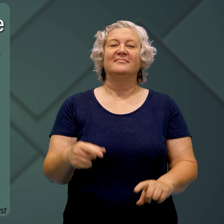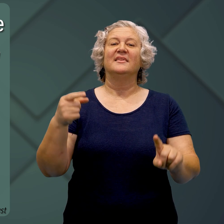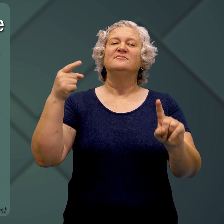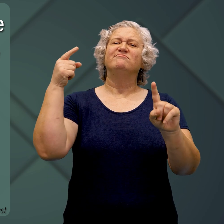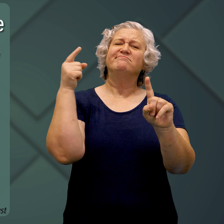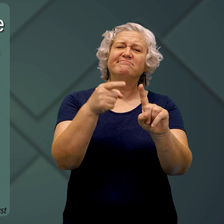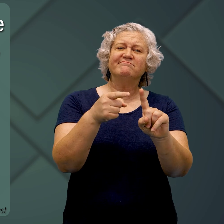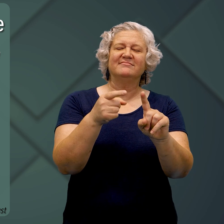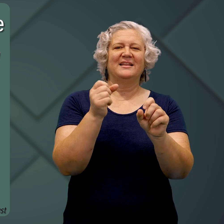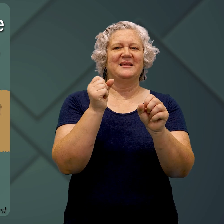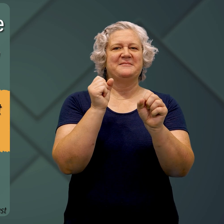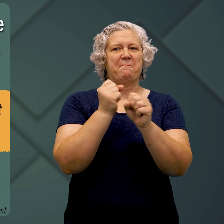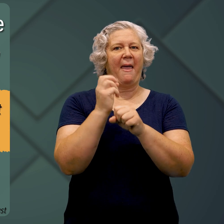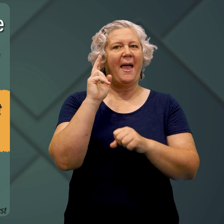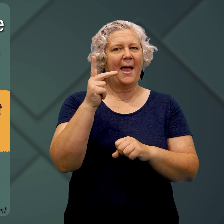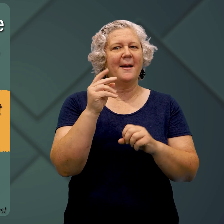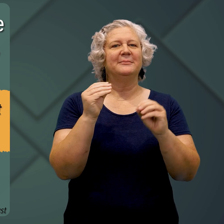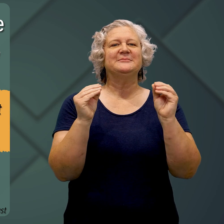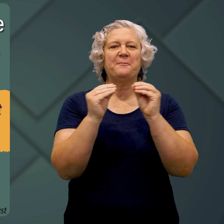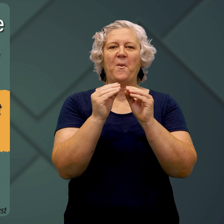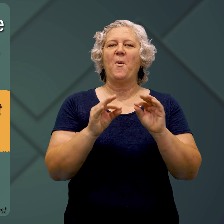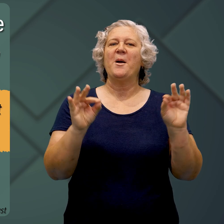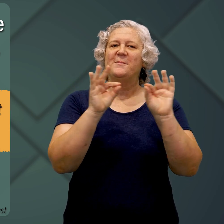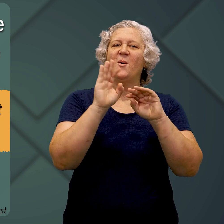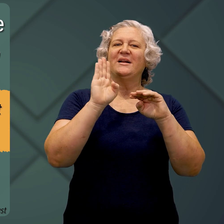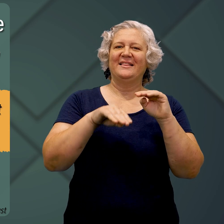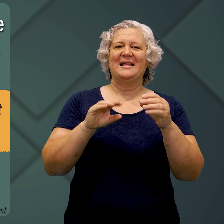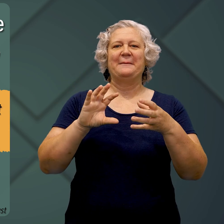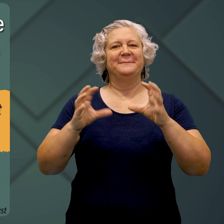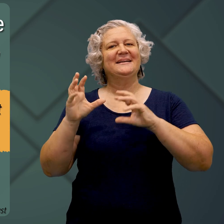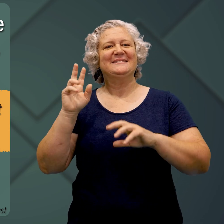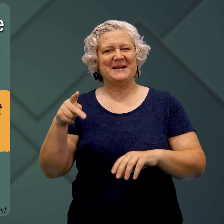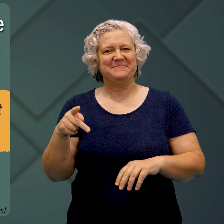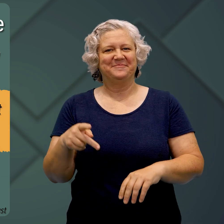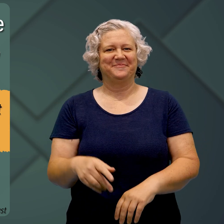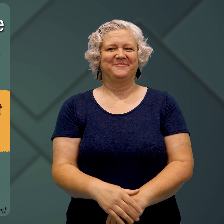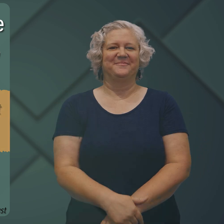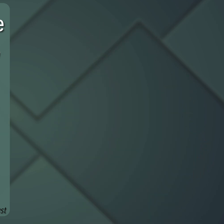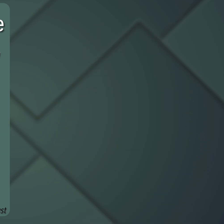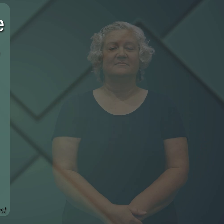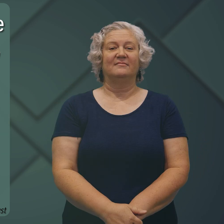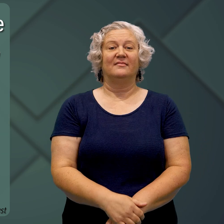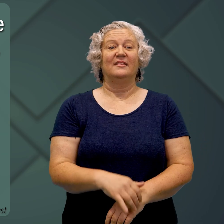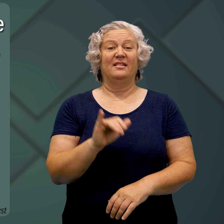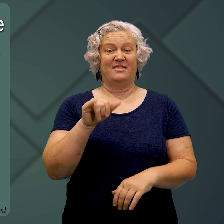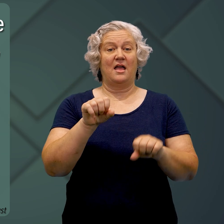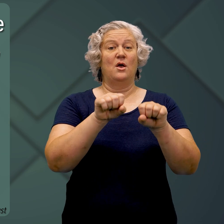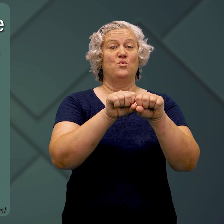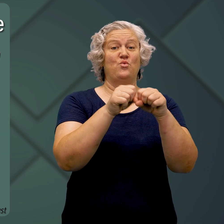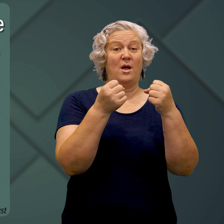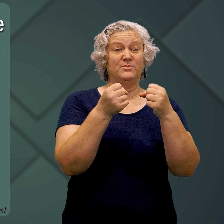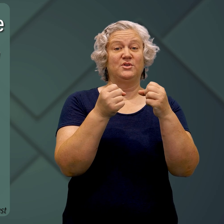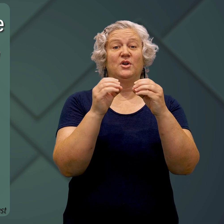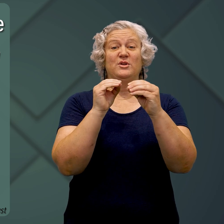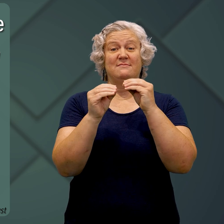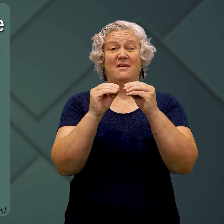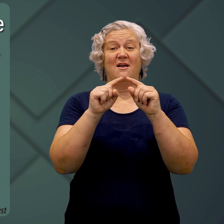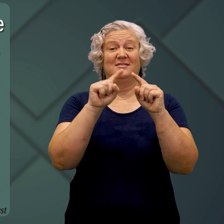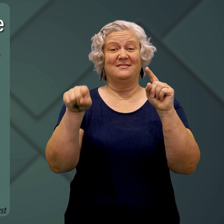The real takeaway here is that making up is more important than messing up. The rupture and repair